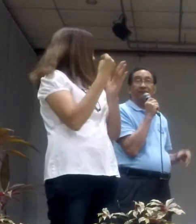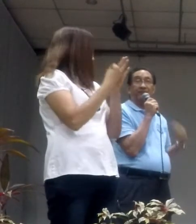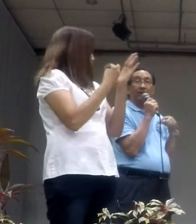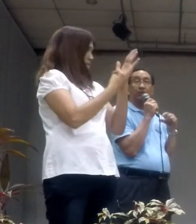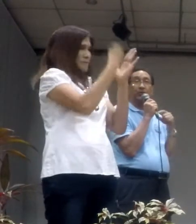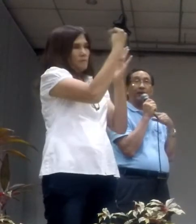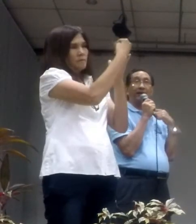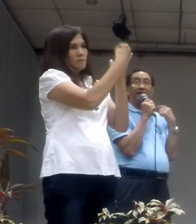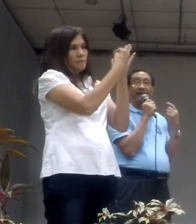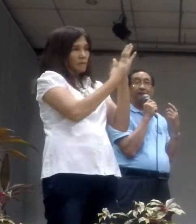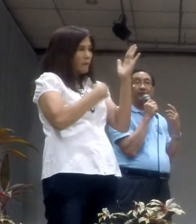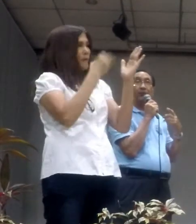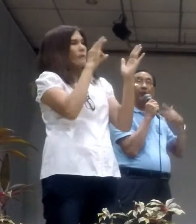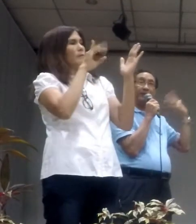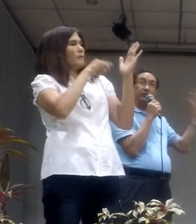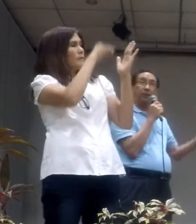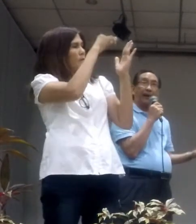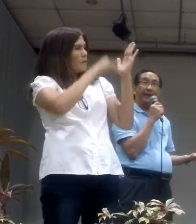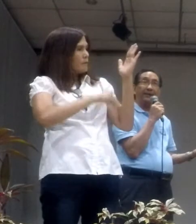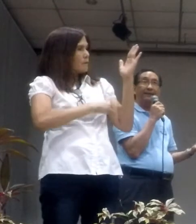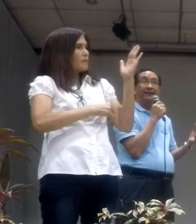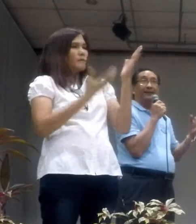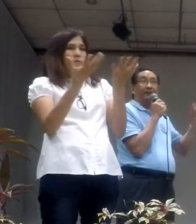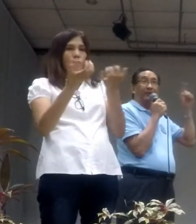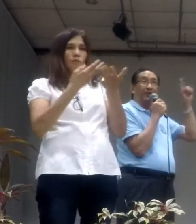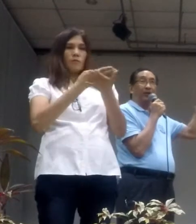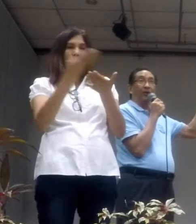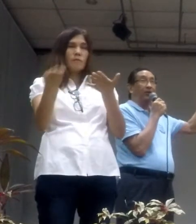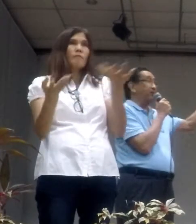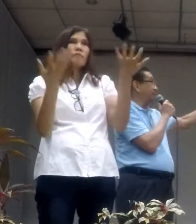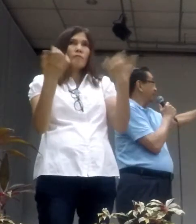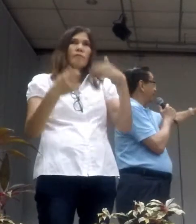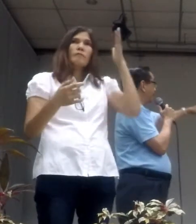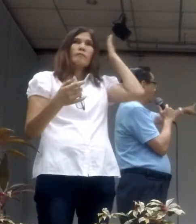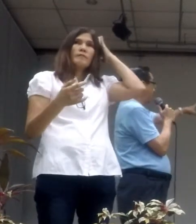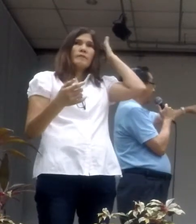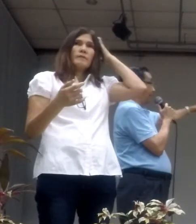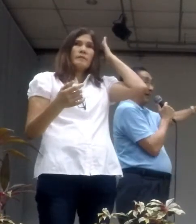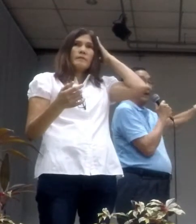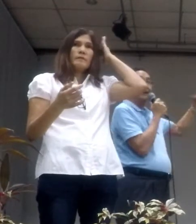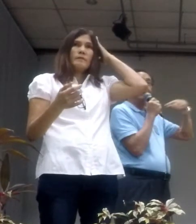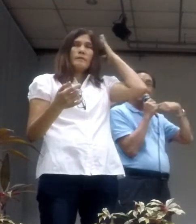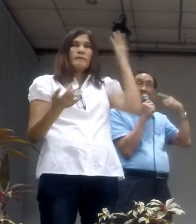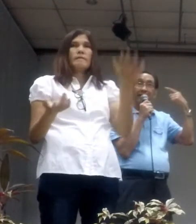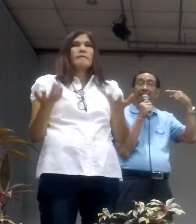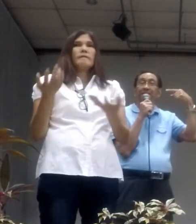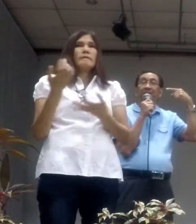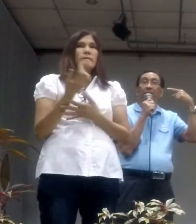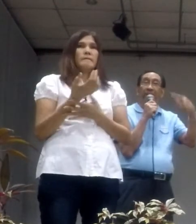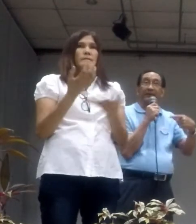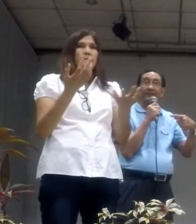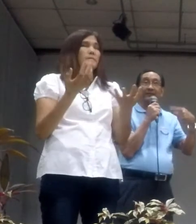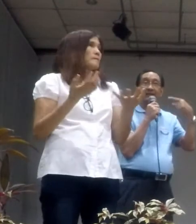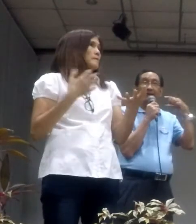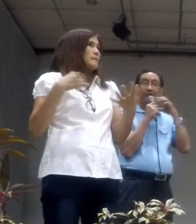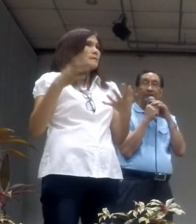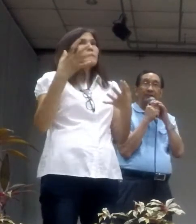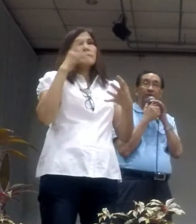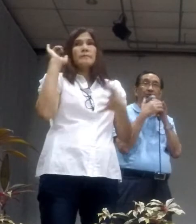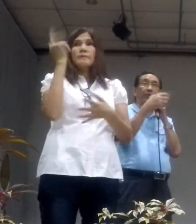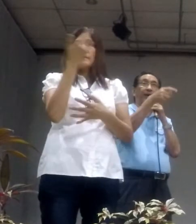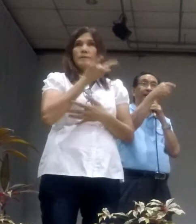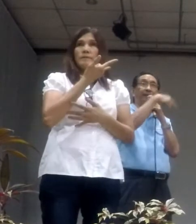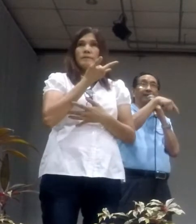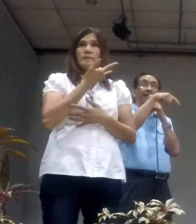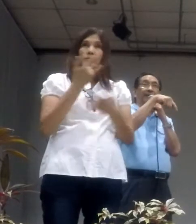that those who are deaf who wants to buy will know, and the waiter,